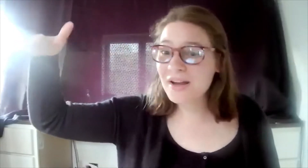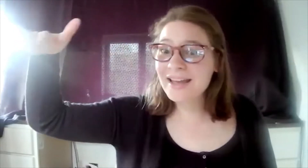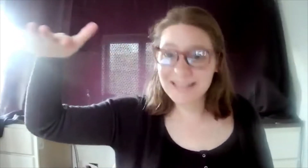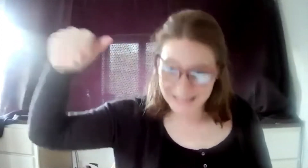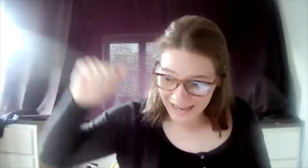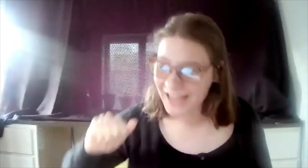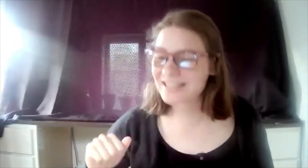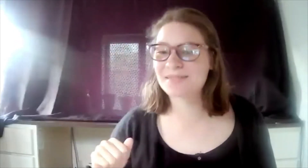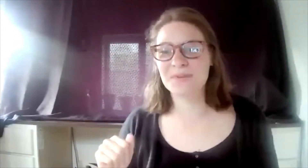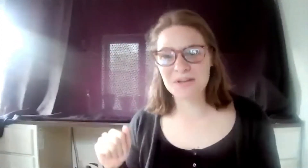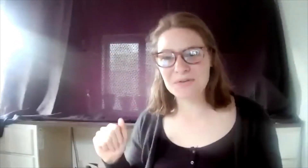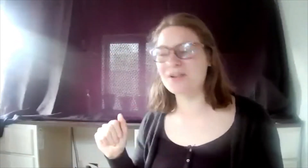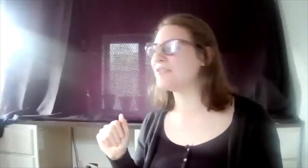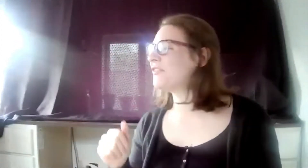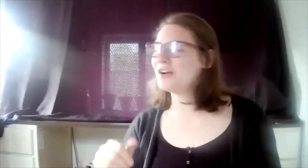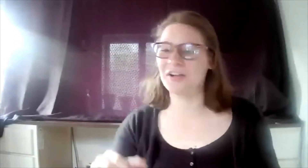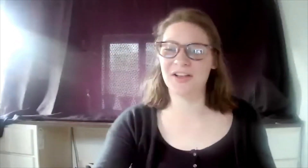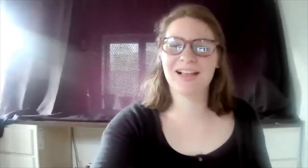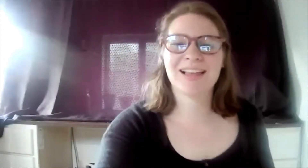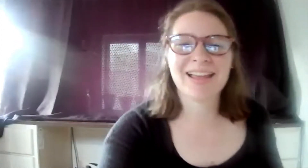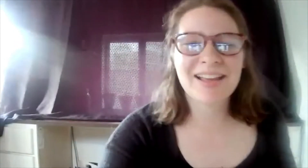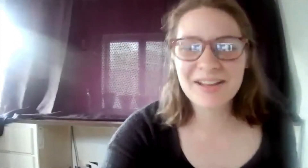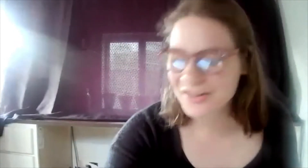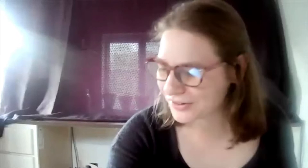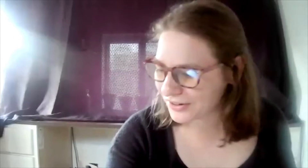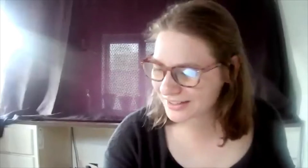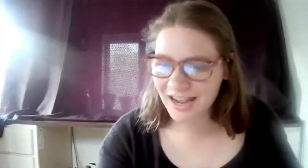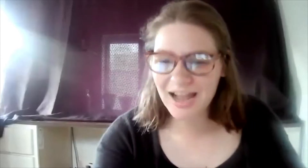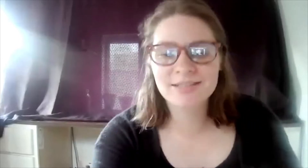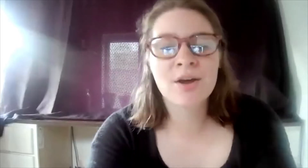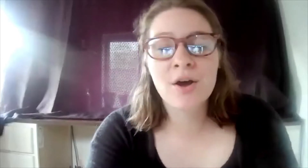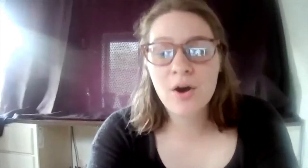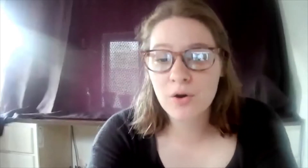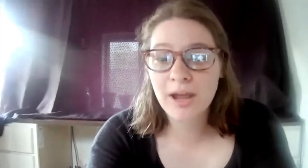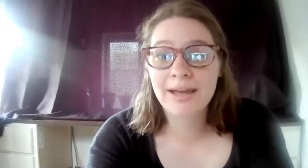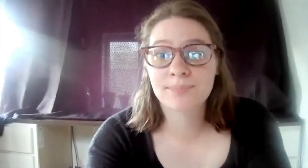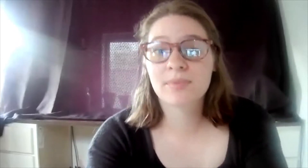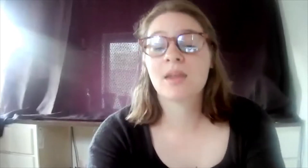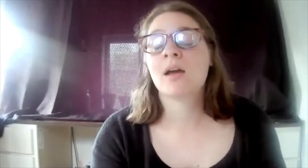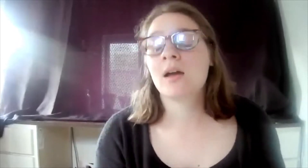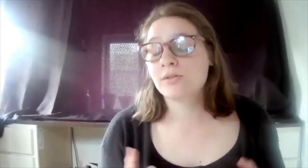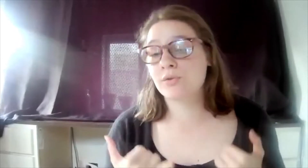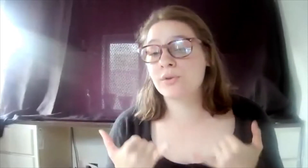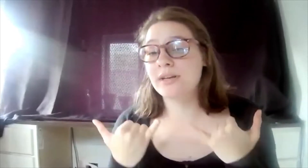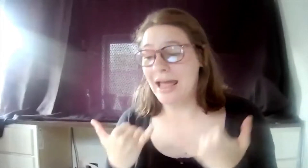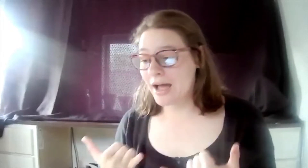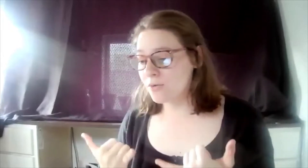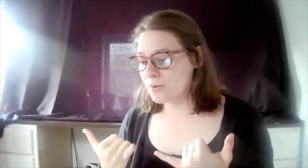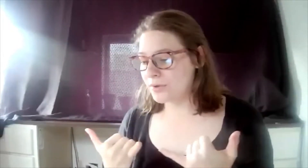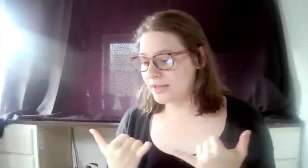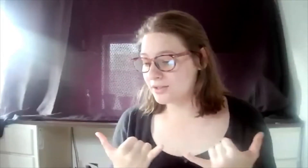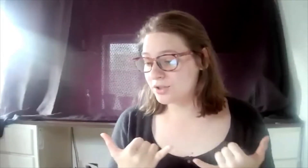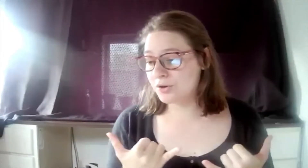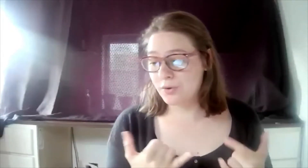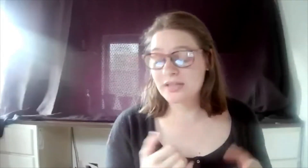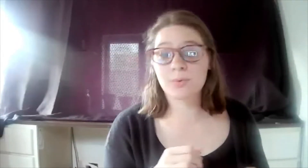Good. Yes. Beautiful. Good, guys. Okay. So now what we can do is we're